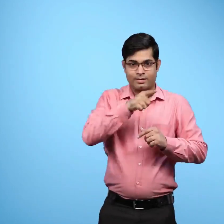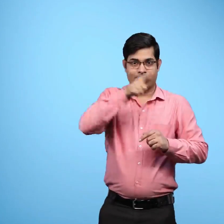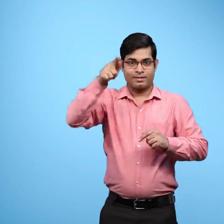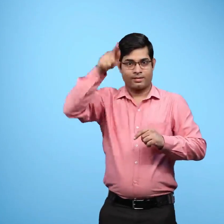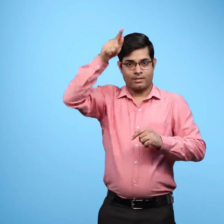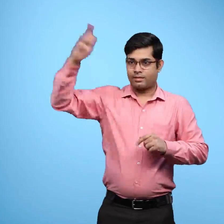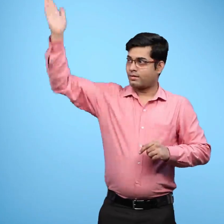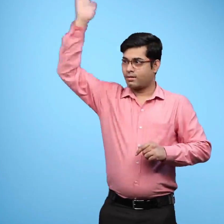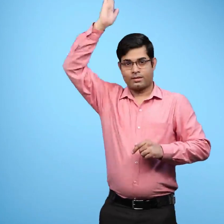position.